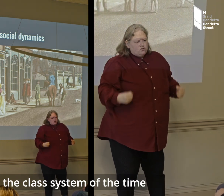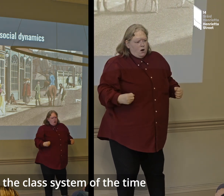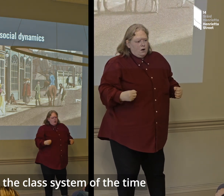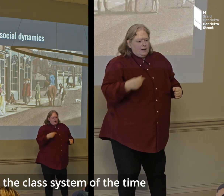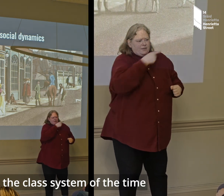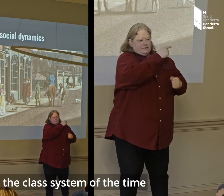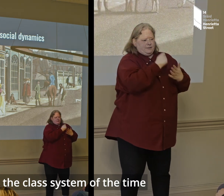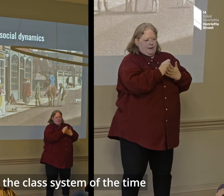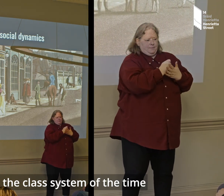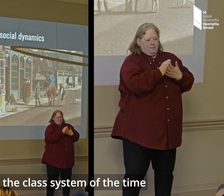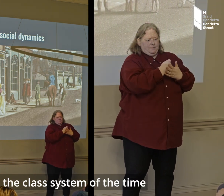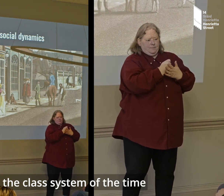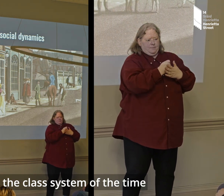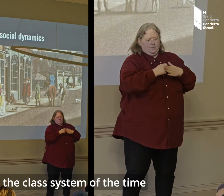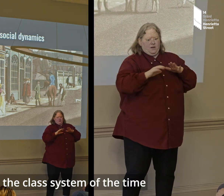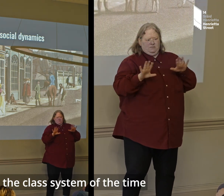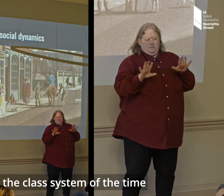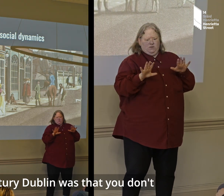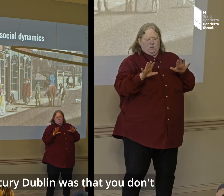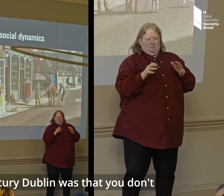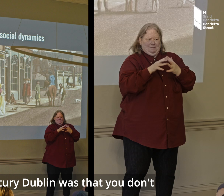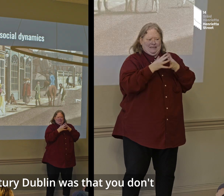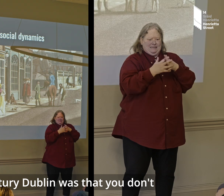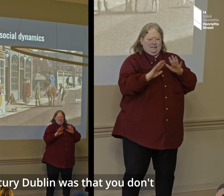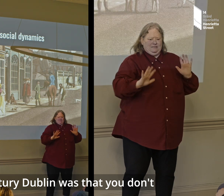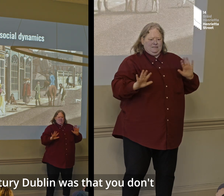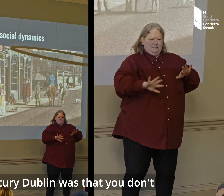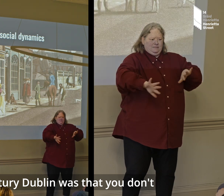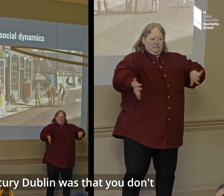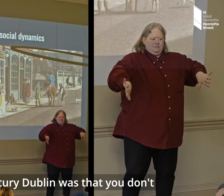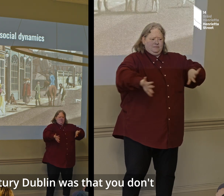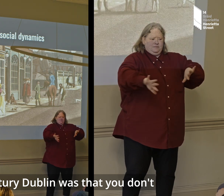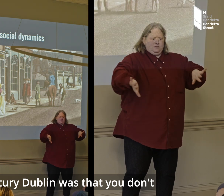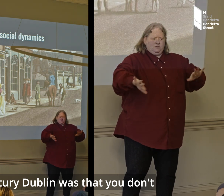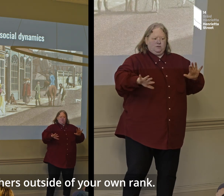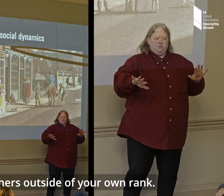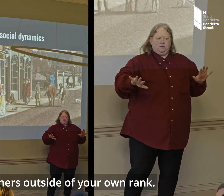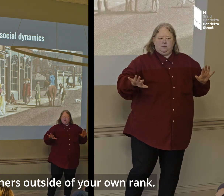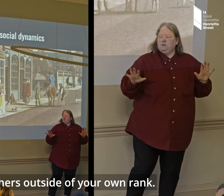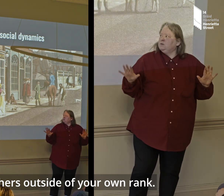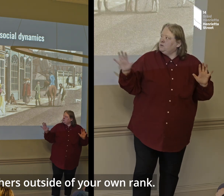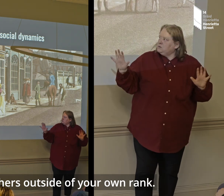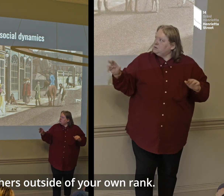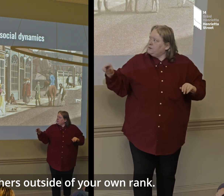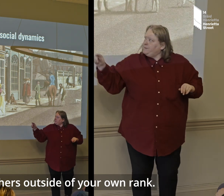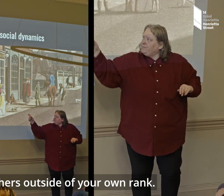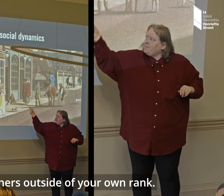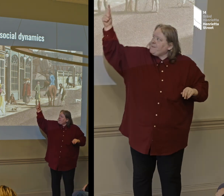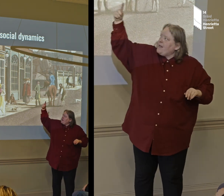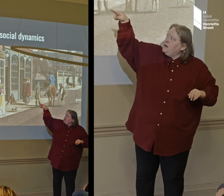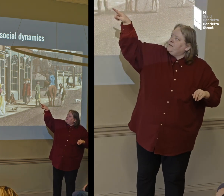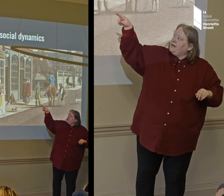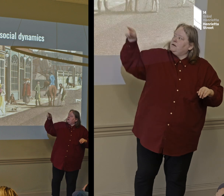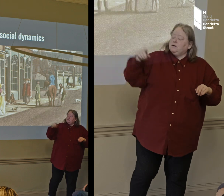social structure, the class system of the time in 18th century Dublin was that you don't mix with others outside of your own